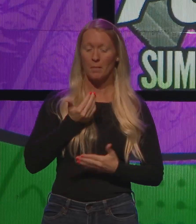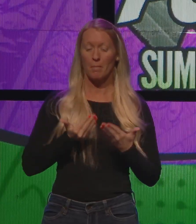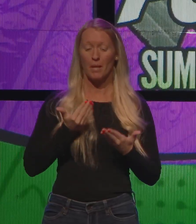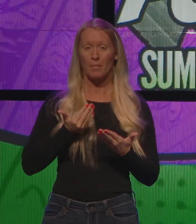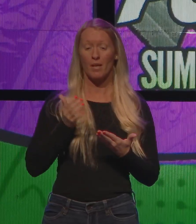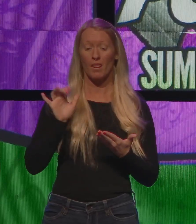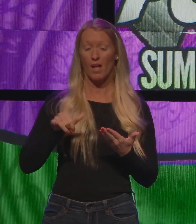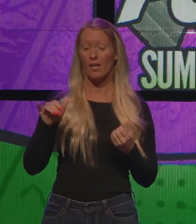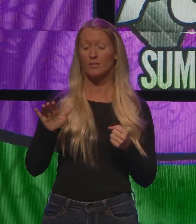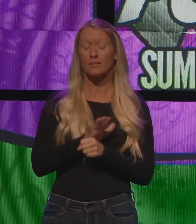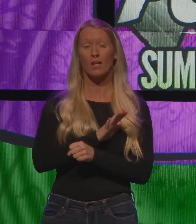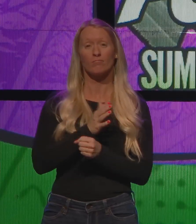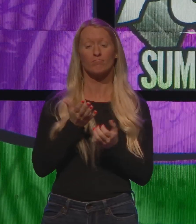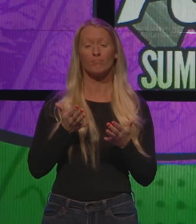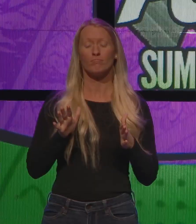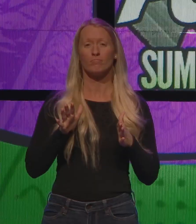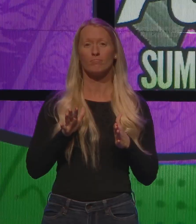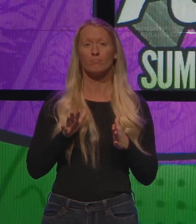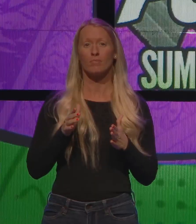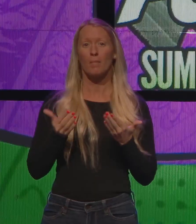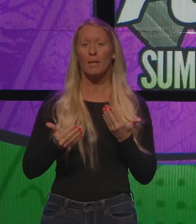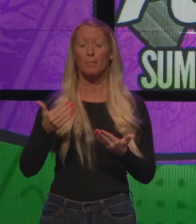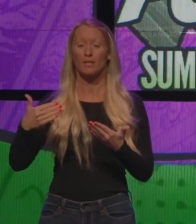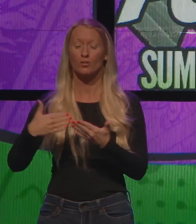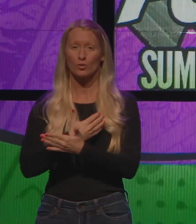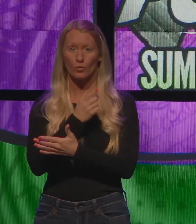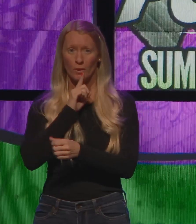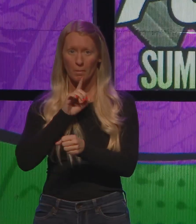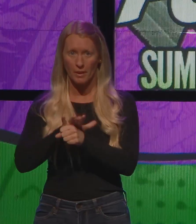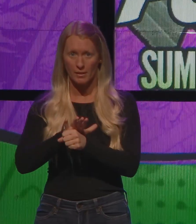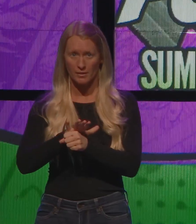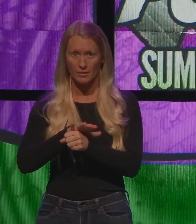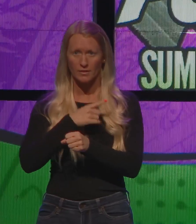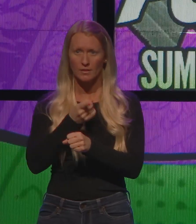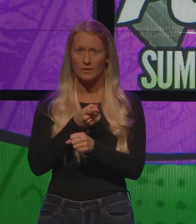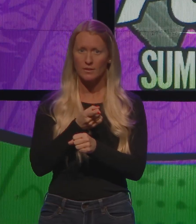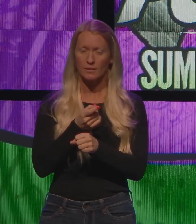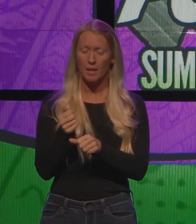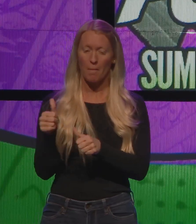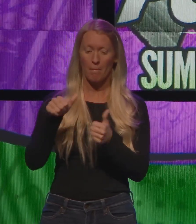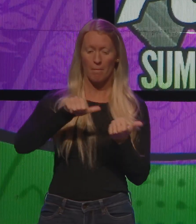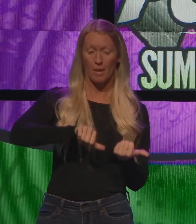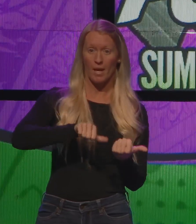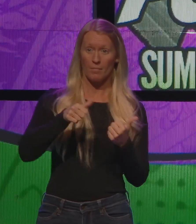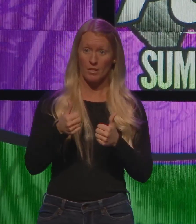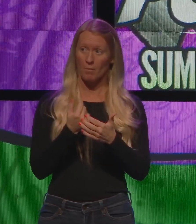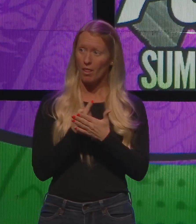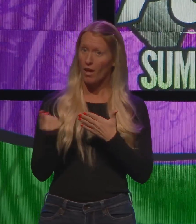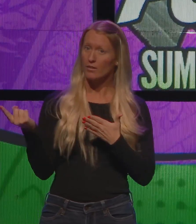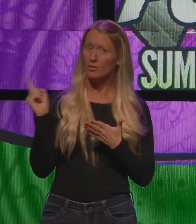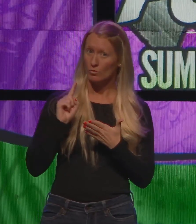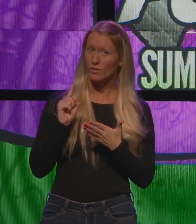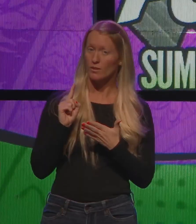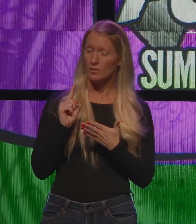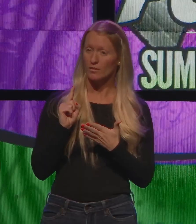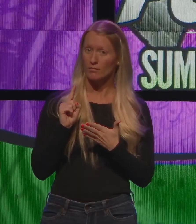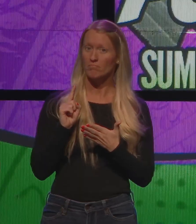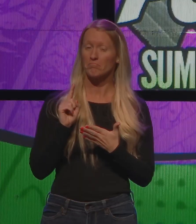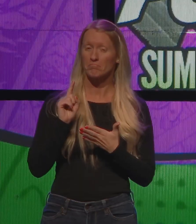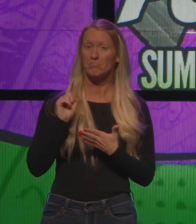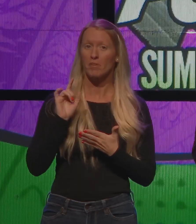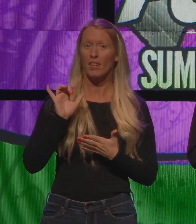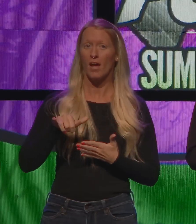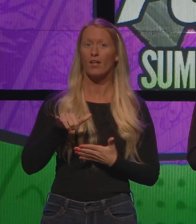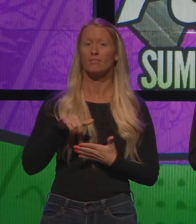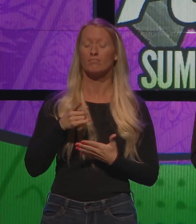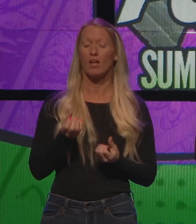Maybe you're newly committed to this journey. We had baptisms last week. Was that last week? Wow. That was. Sorry. A